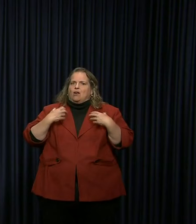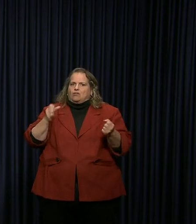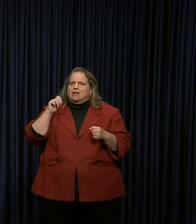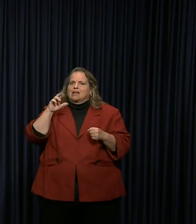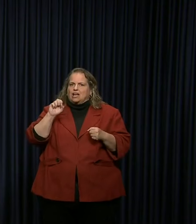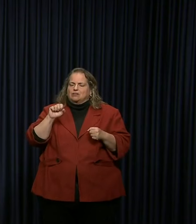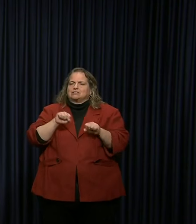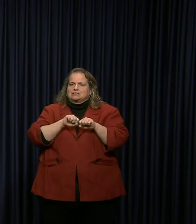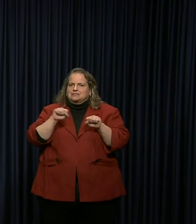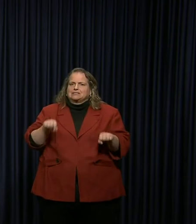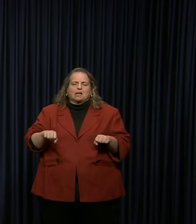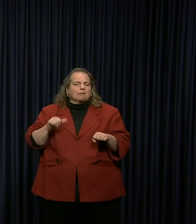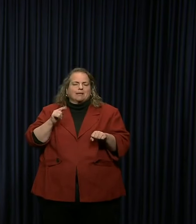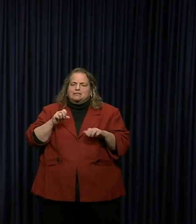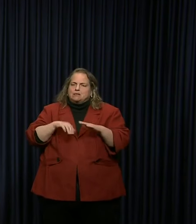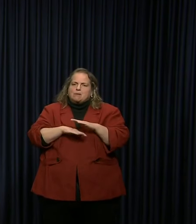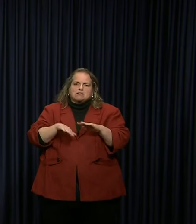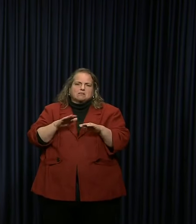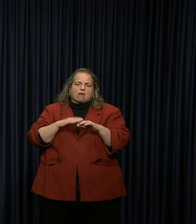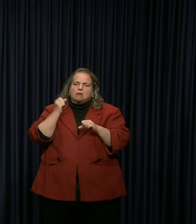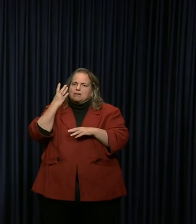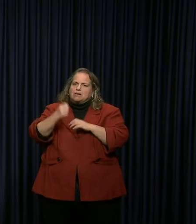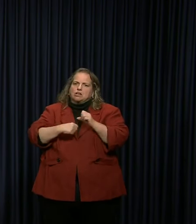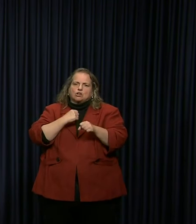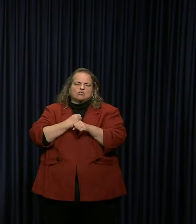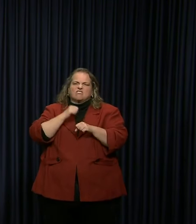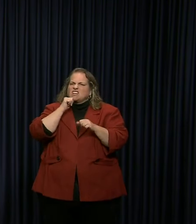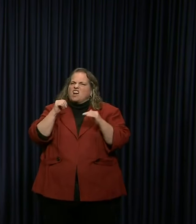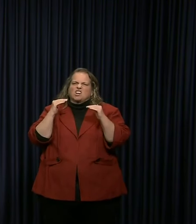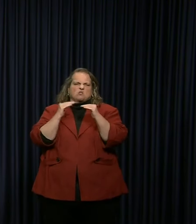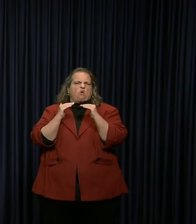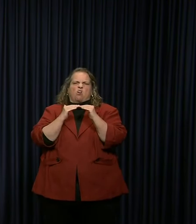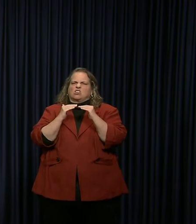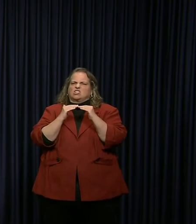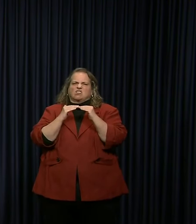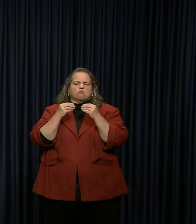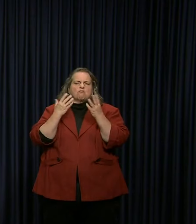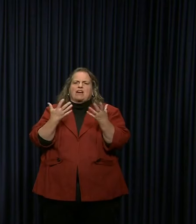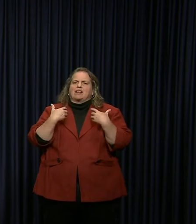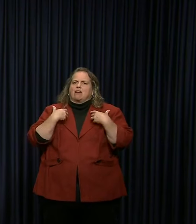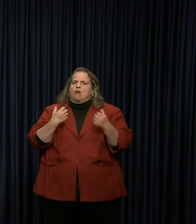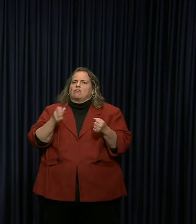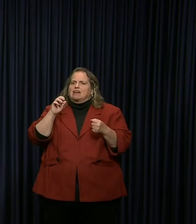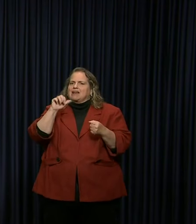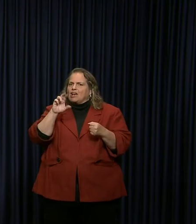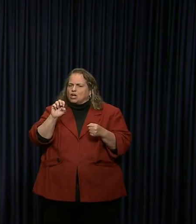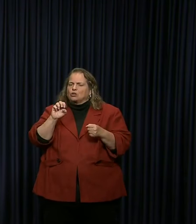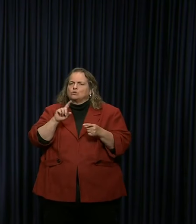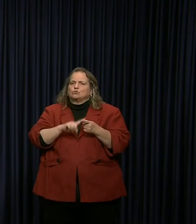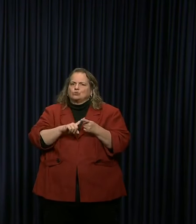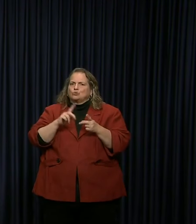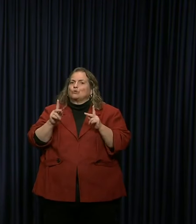on decades, if not more, of inequality within our healthcare system